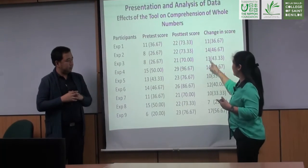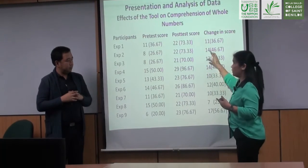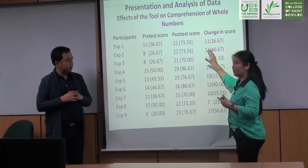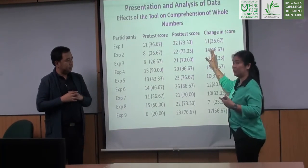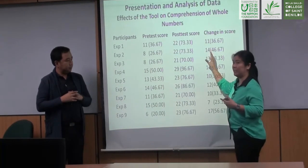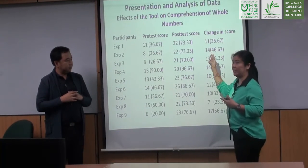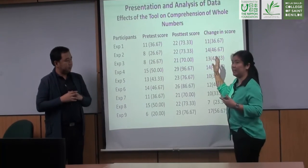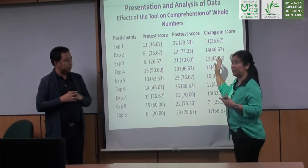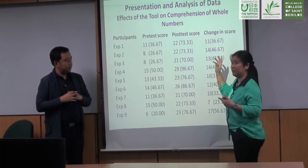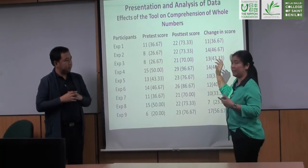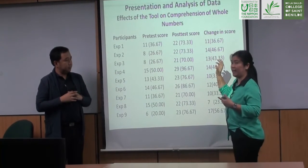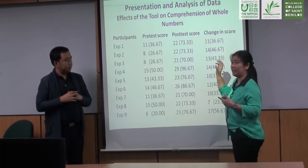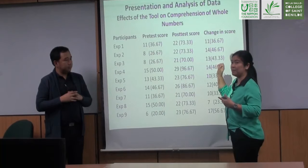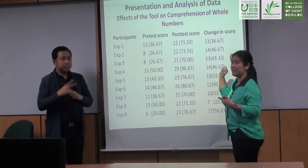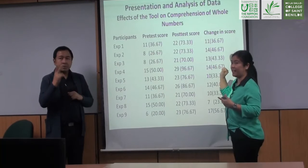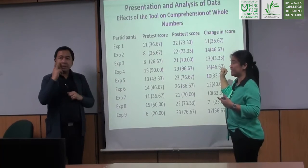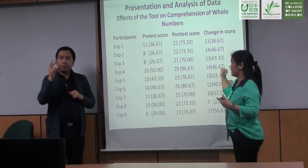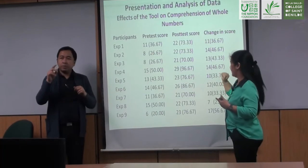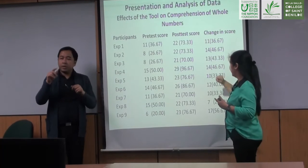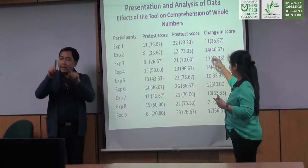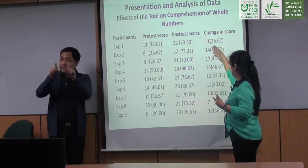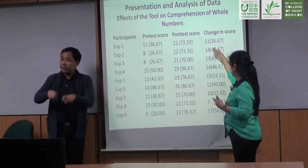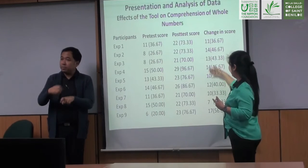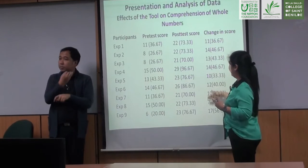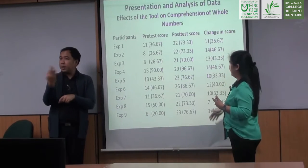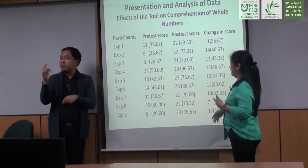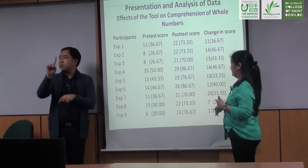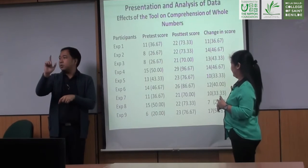So this is your 30 items test.